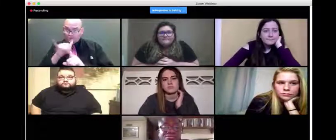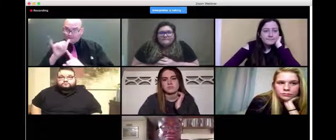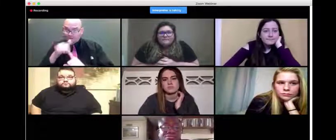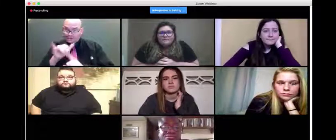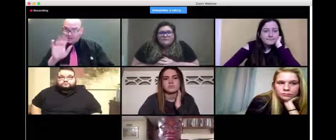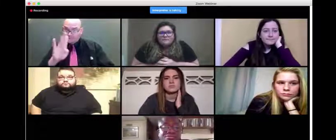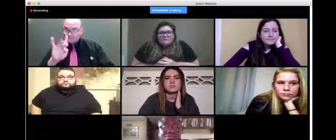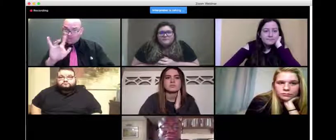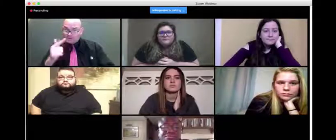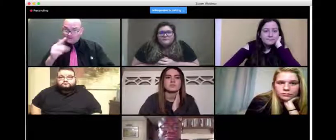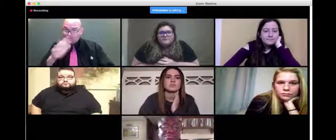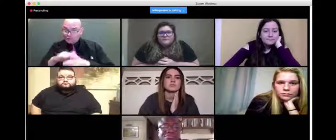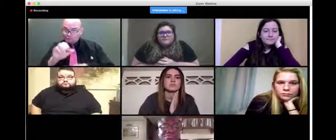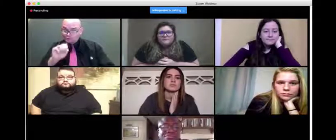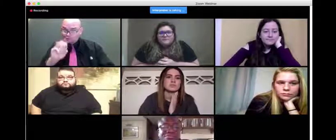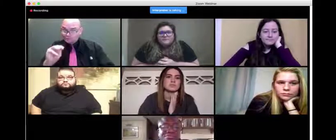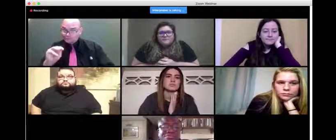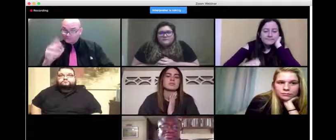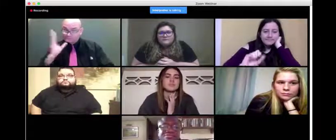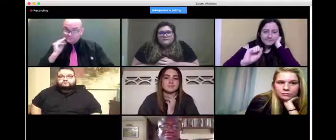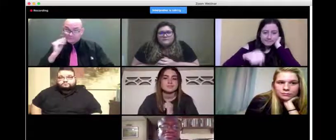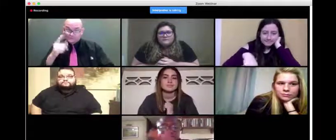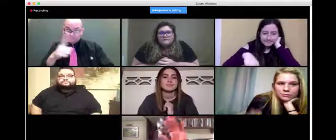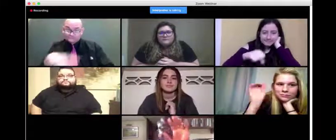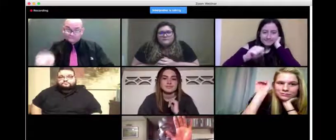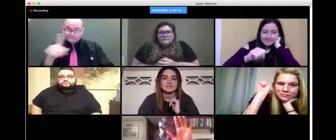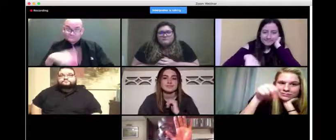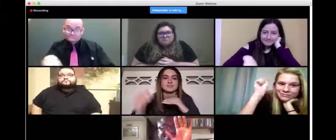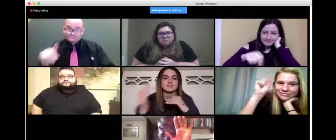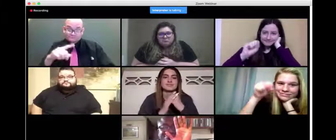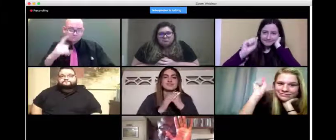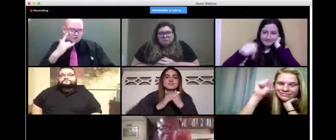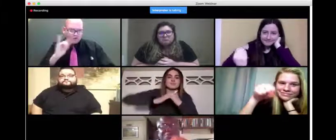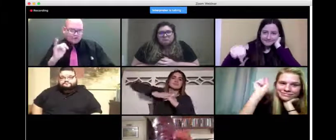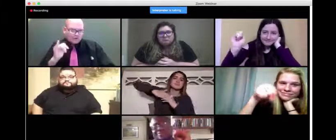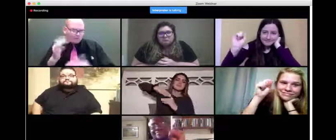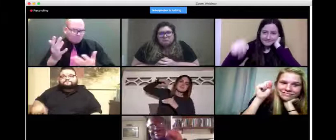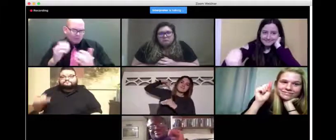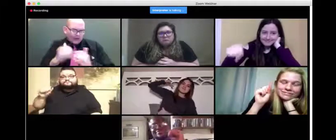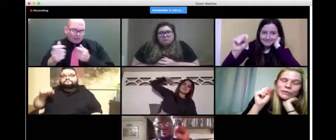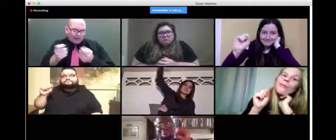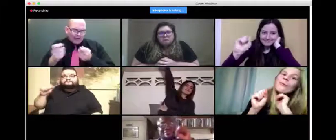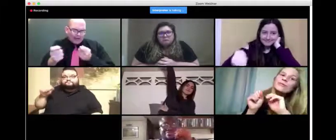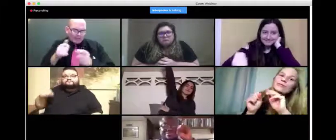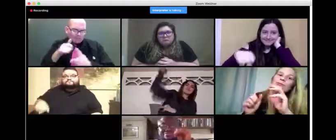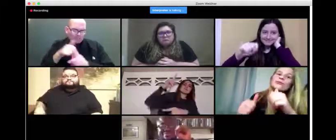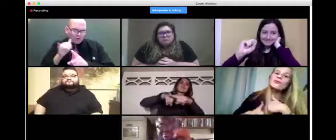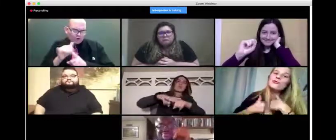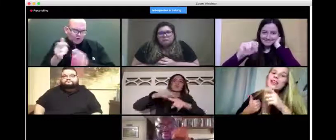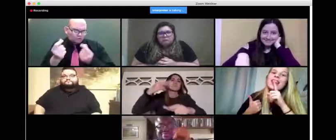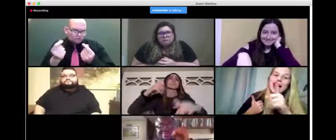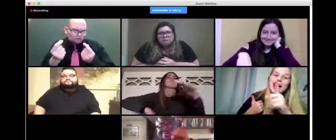Yes. How do you handle bullying? What do you do? Oh my God, block it.